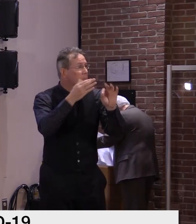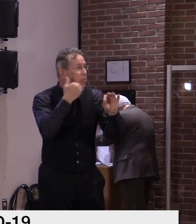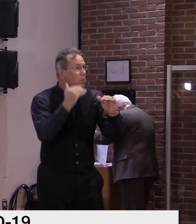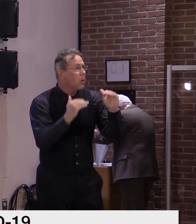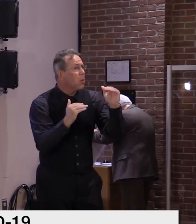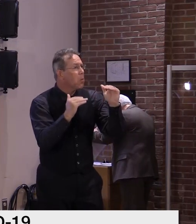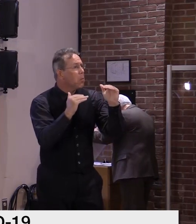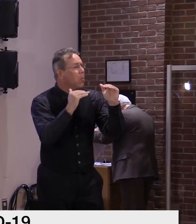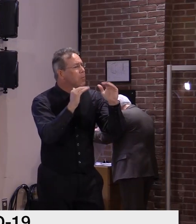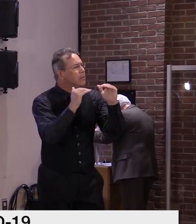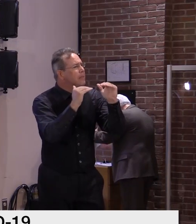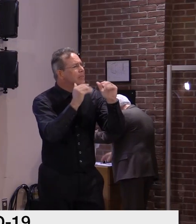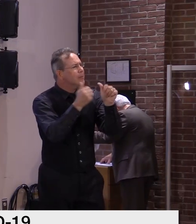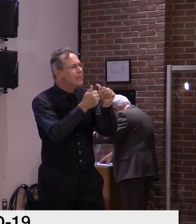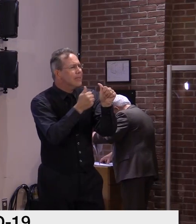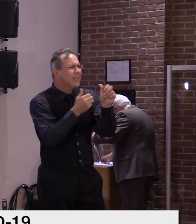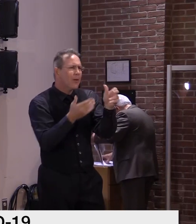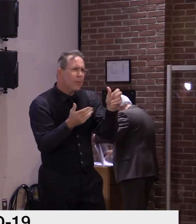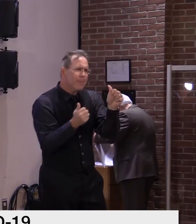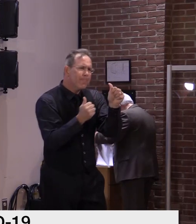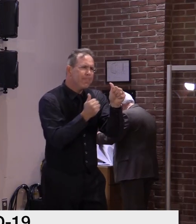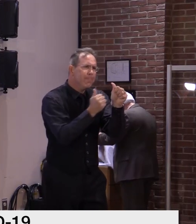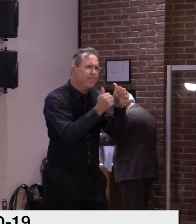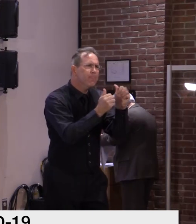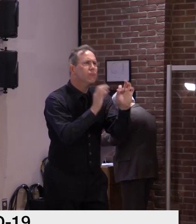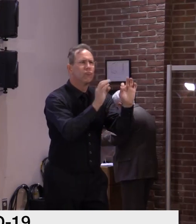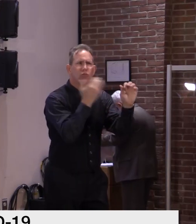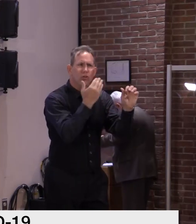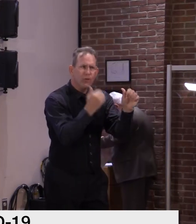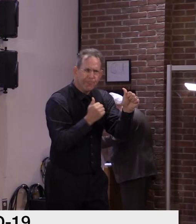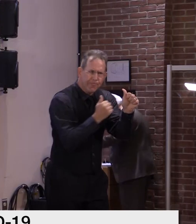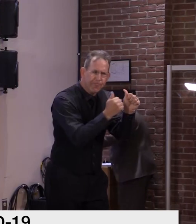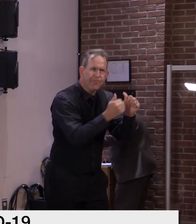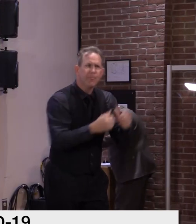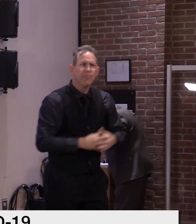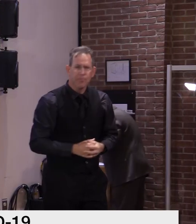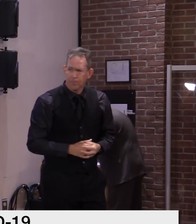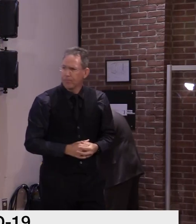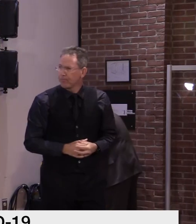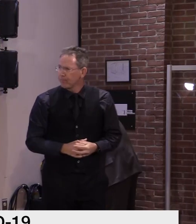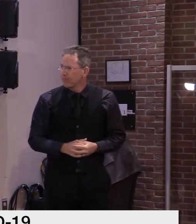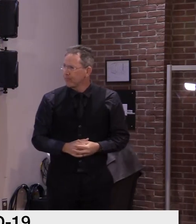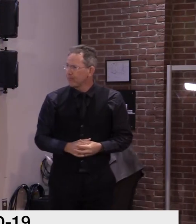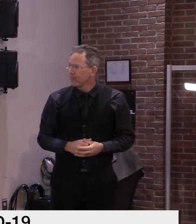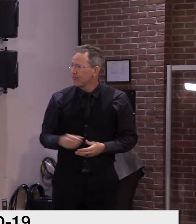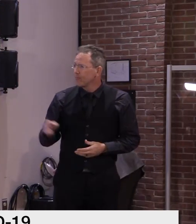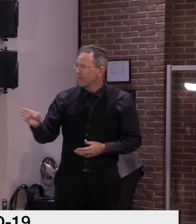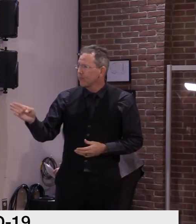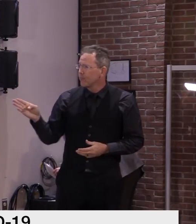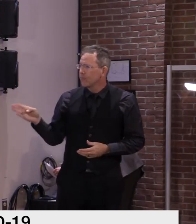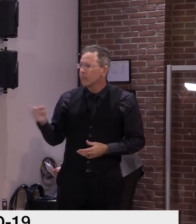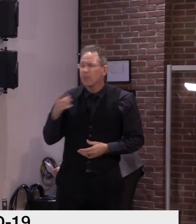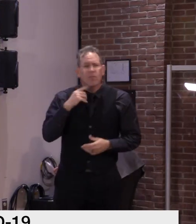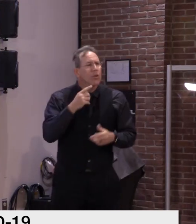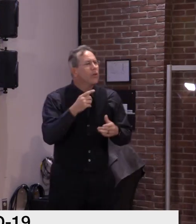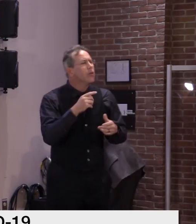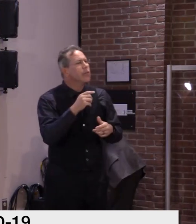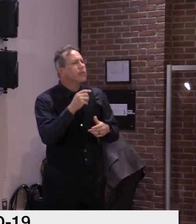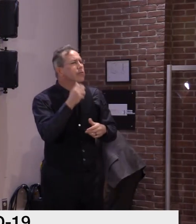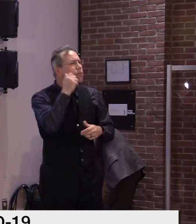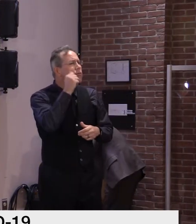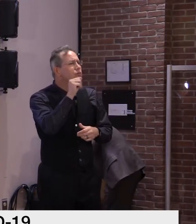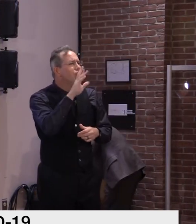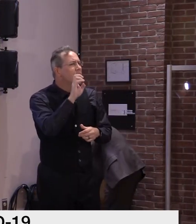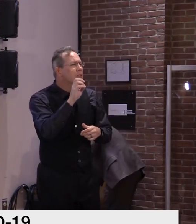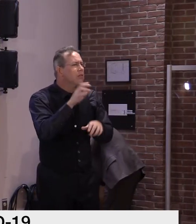average. So there's certainly more work to be done, but progress is being made. Looking at vaccination rates among Vermont's BIPOC community,